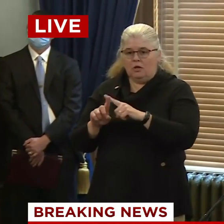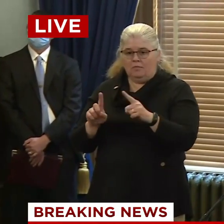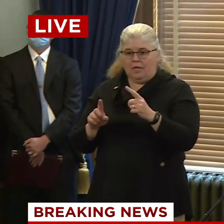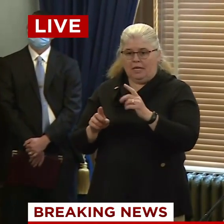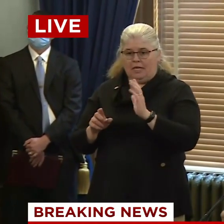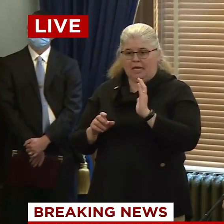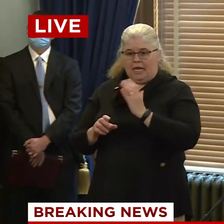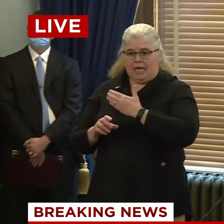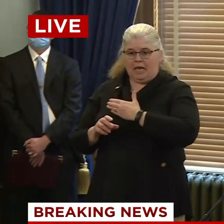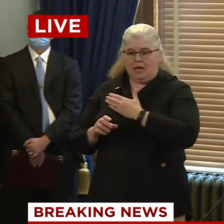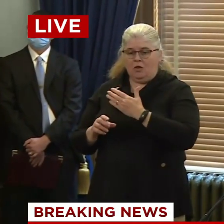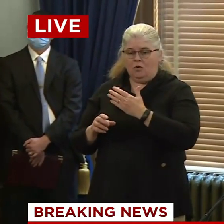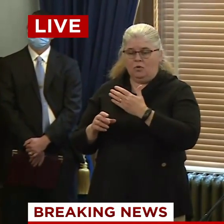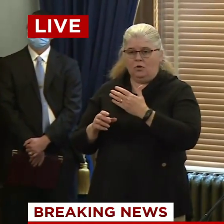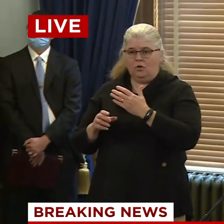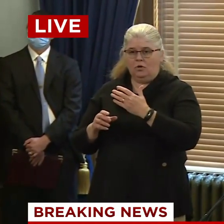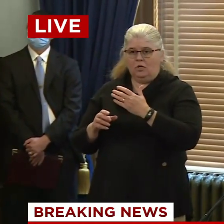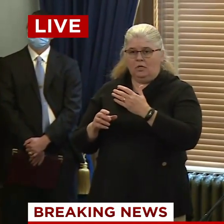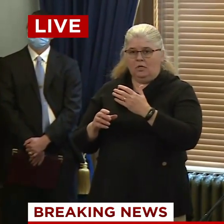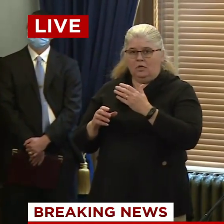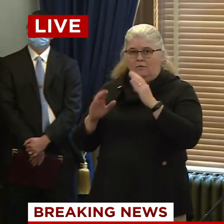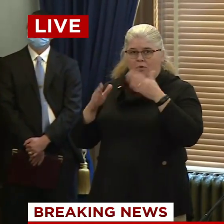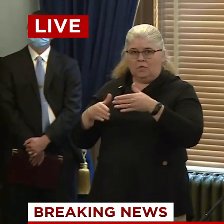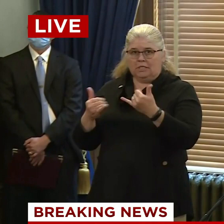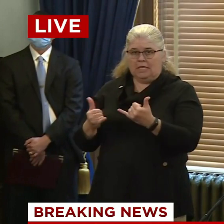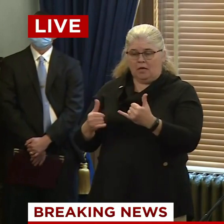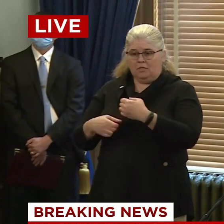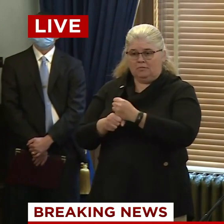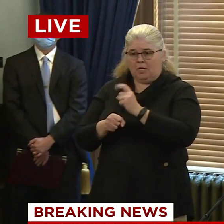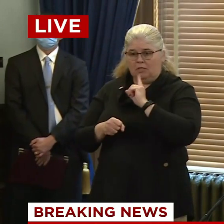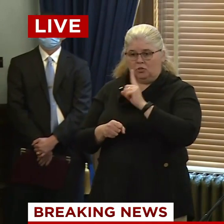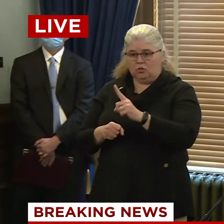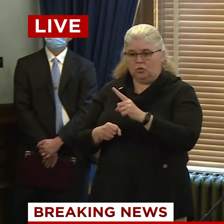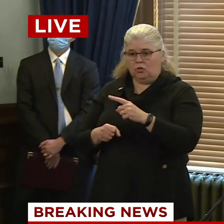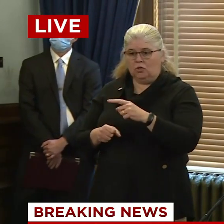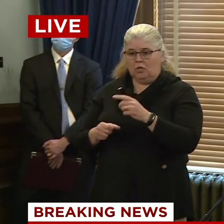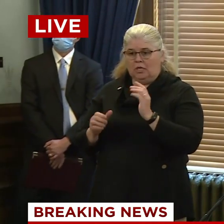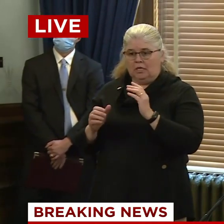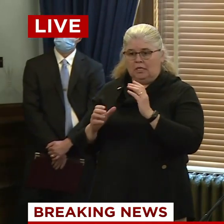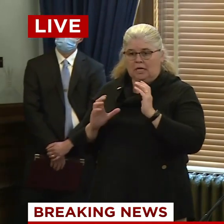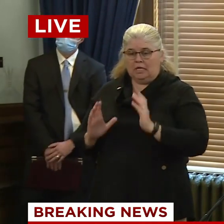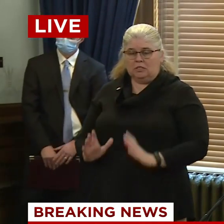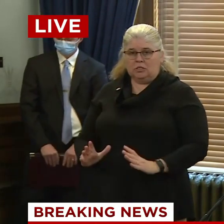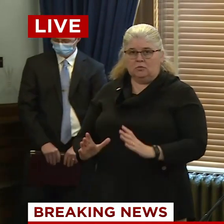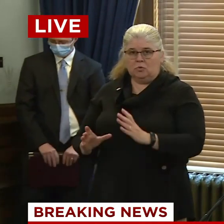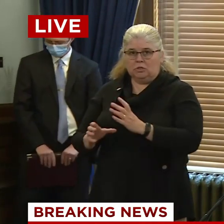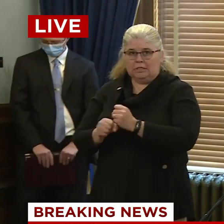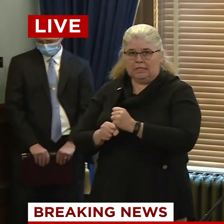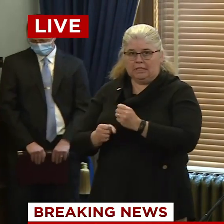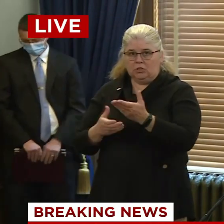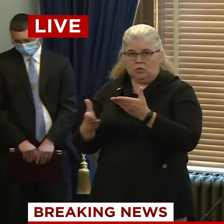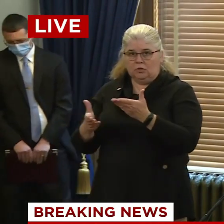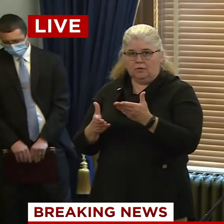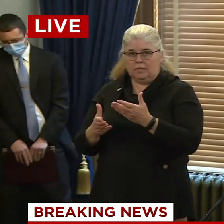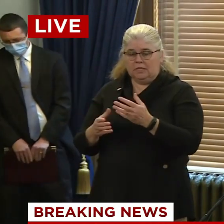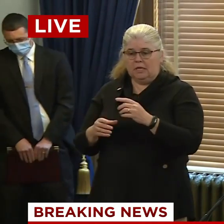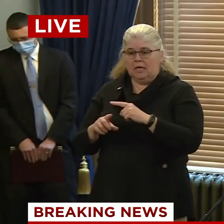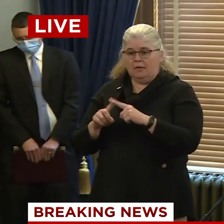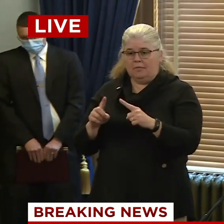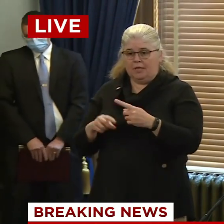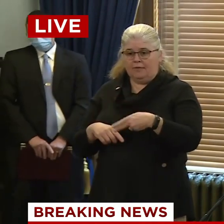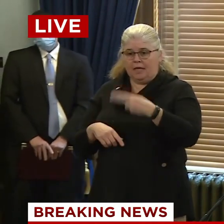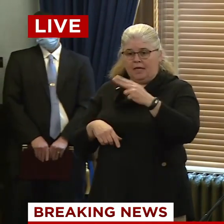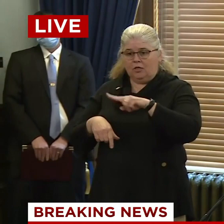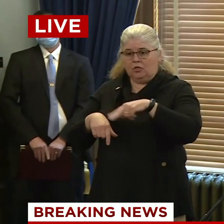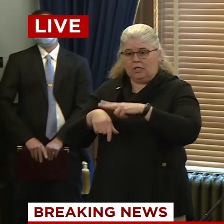continue to receive service. But as far as, you know, what customers can do, it, yes, you're right. These higher natural gas